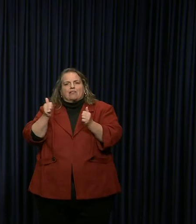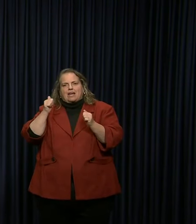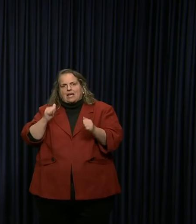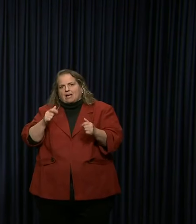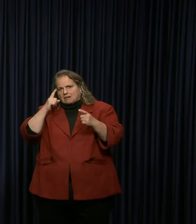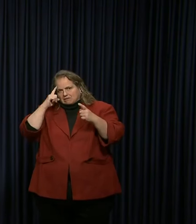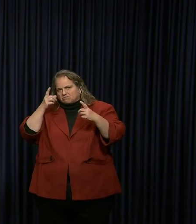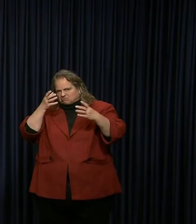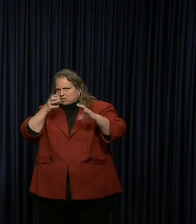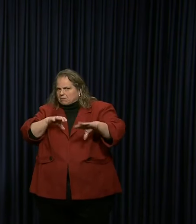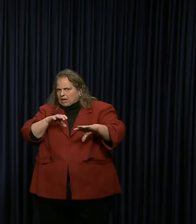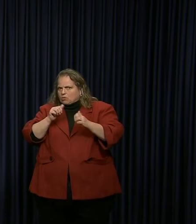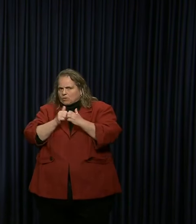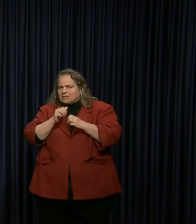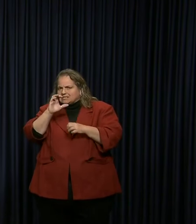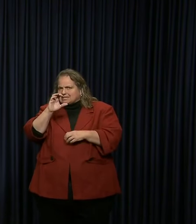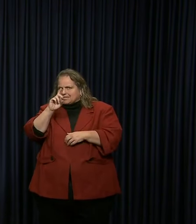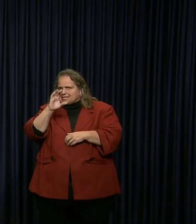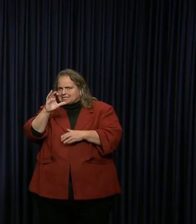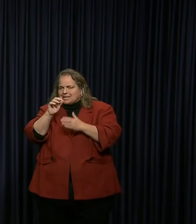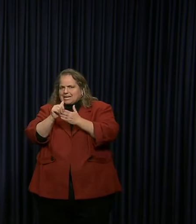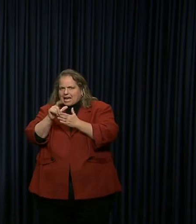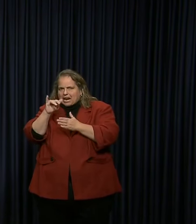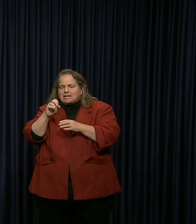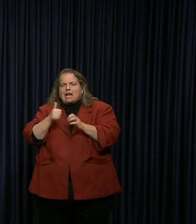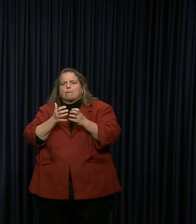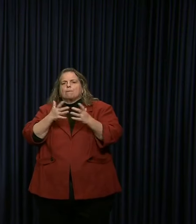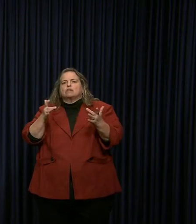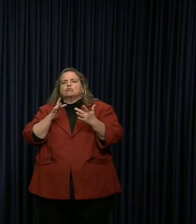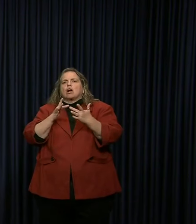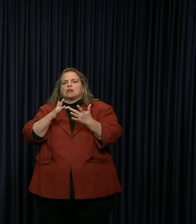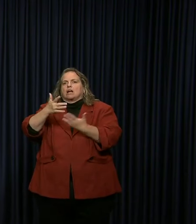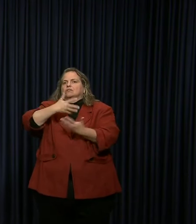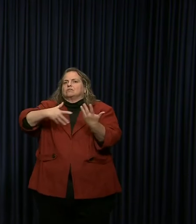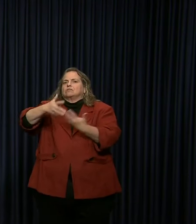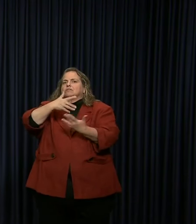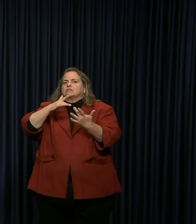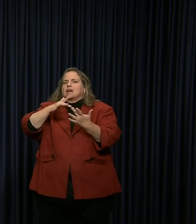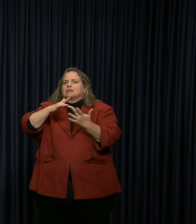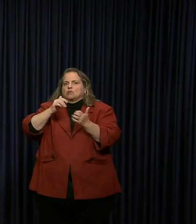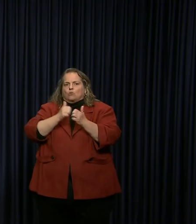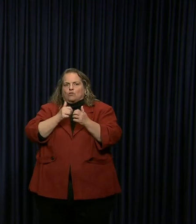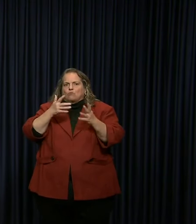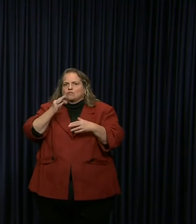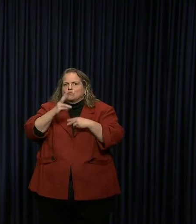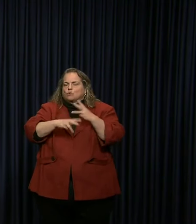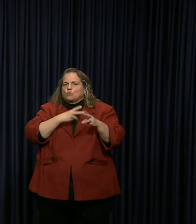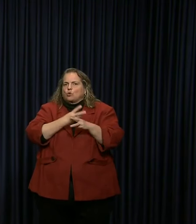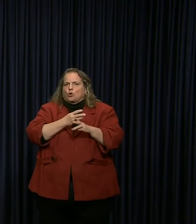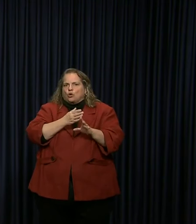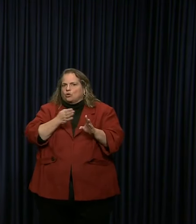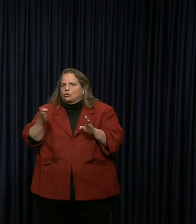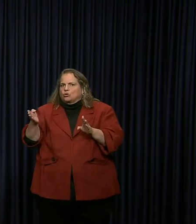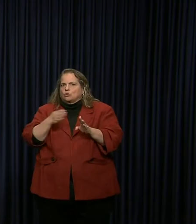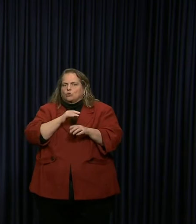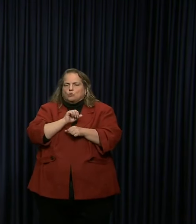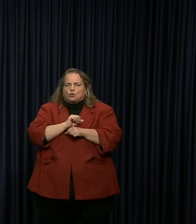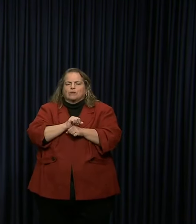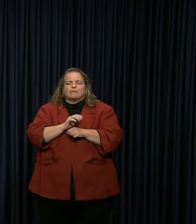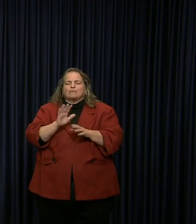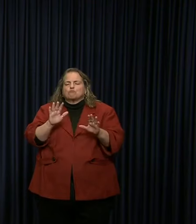with CDC guidelines, and how much contact there is with the rest of the world. And